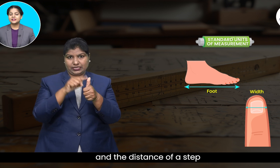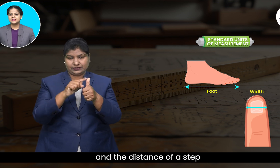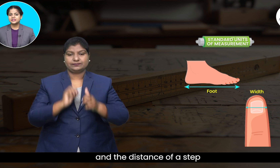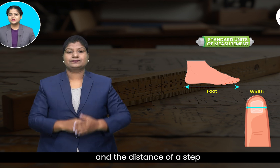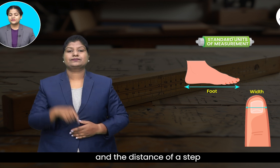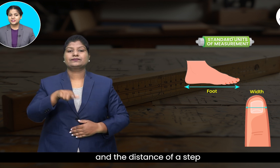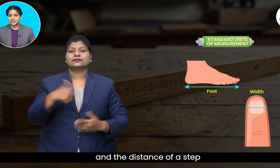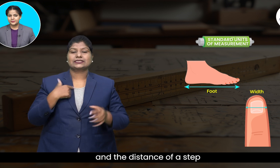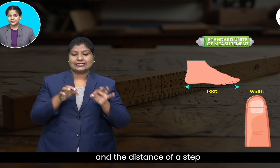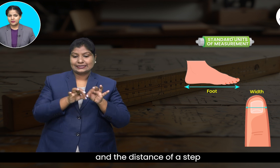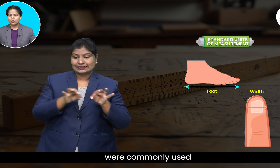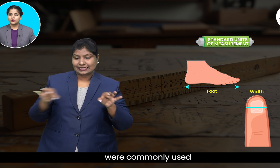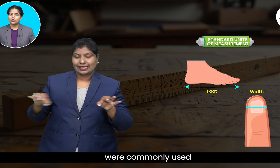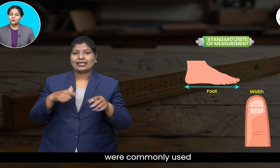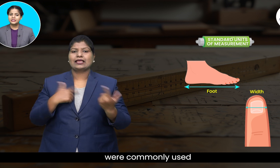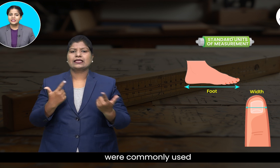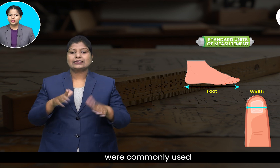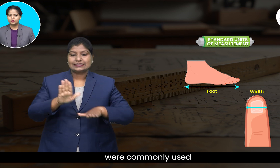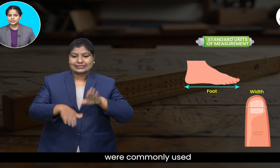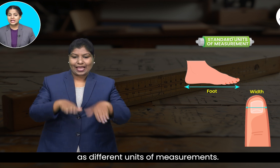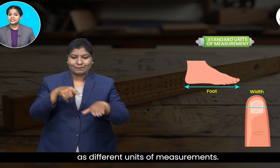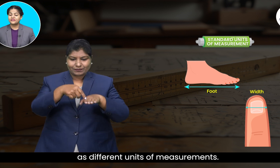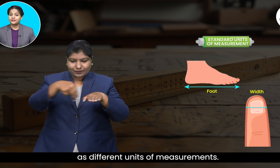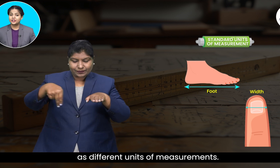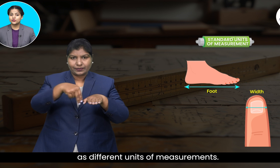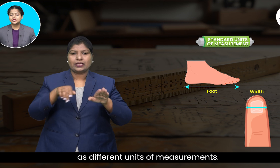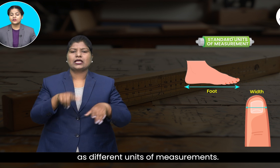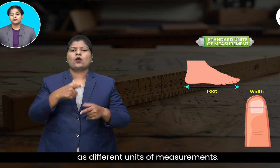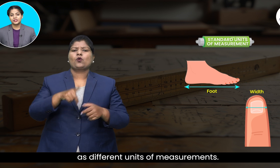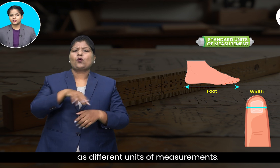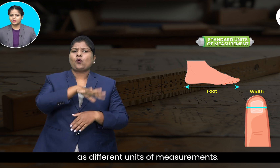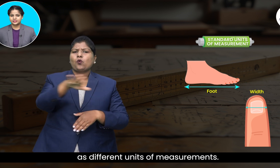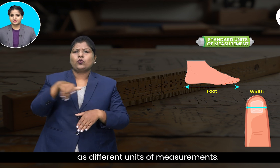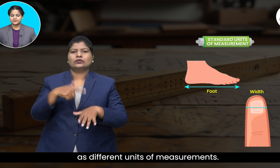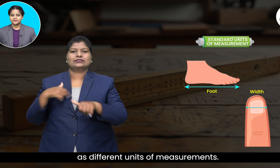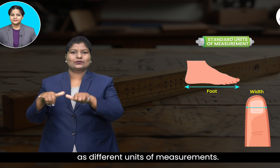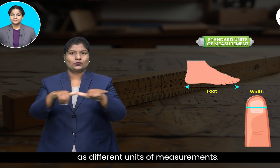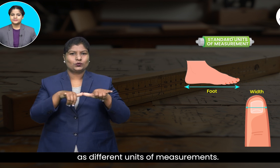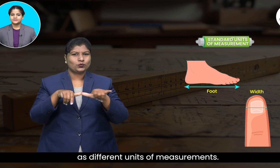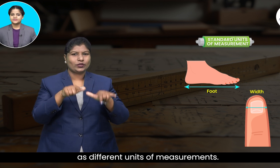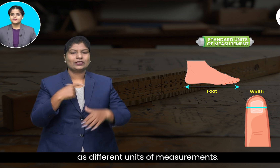and the distance of a step were commonly used as different units of measurements.